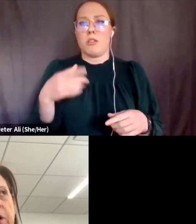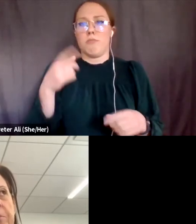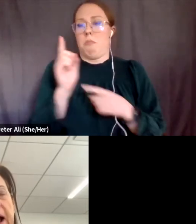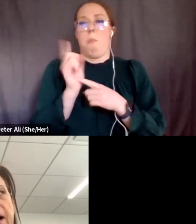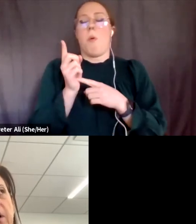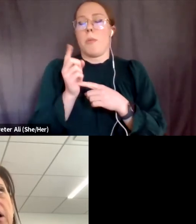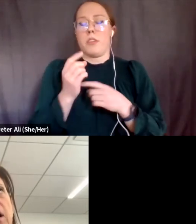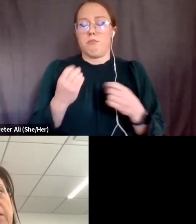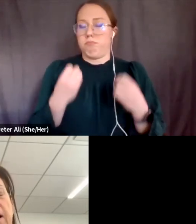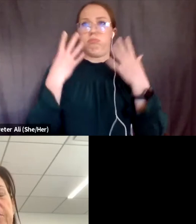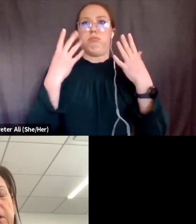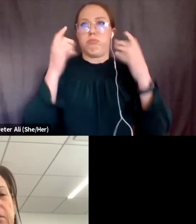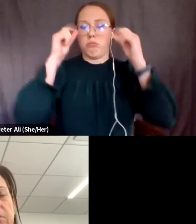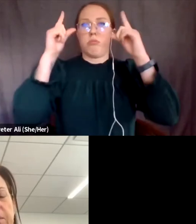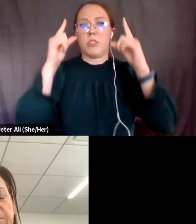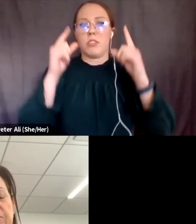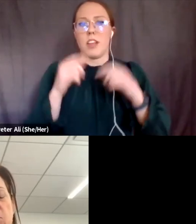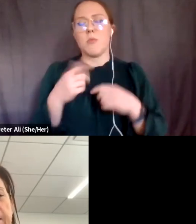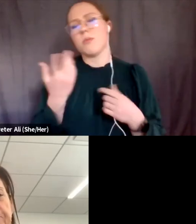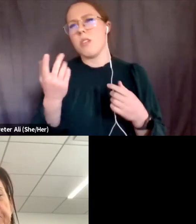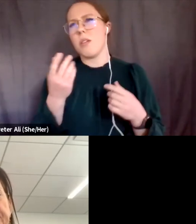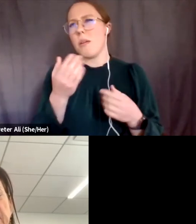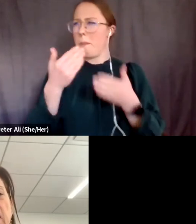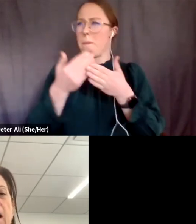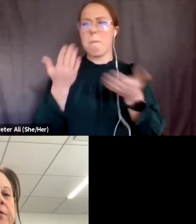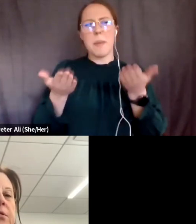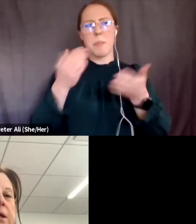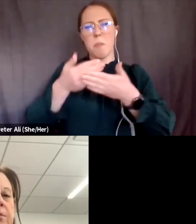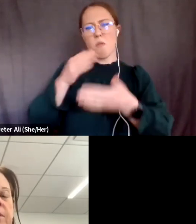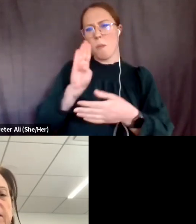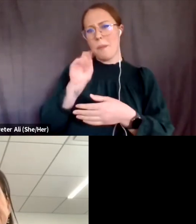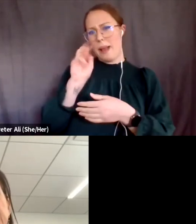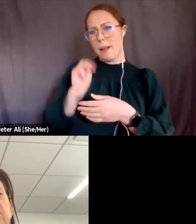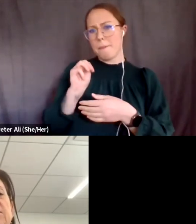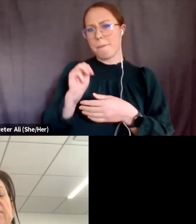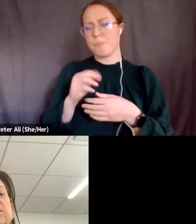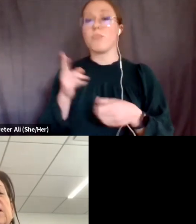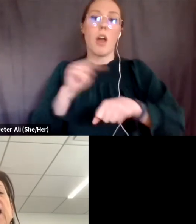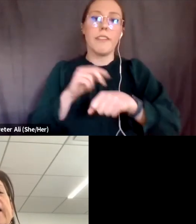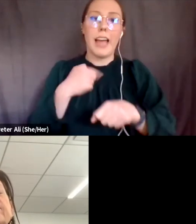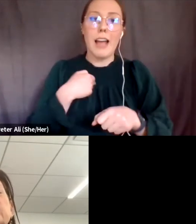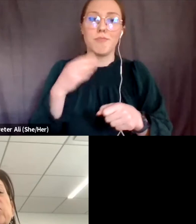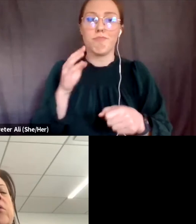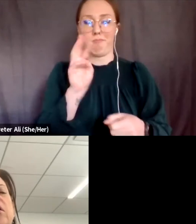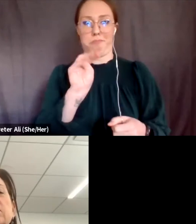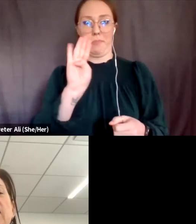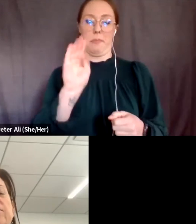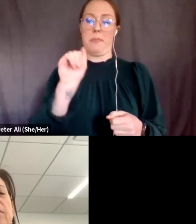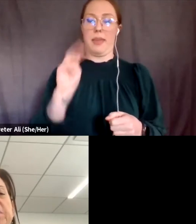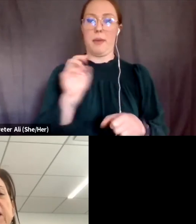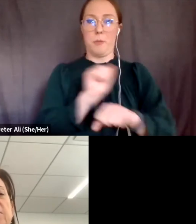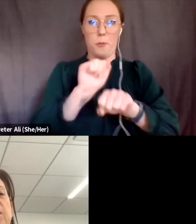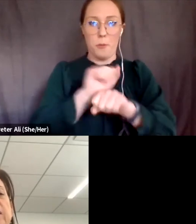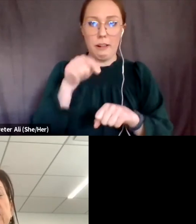you were at BAM, it may have been a little bit before. Obviously, I was there from 1979. We worked on a lot